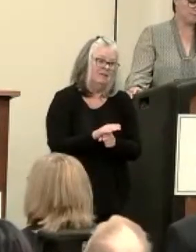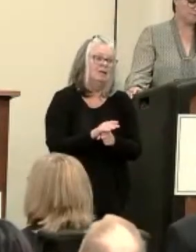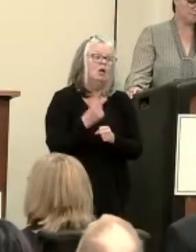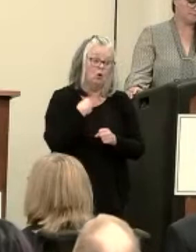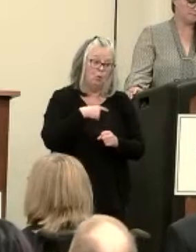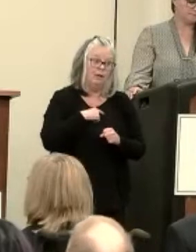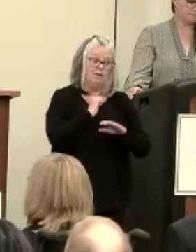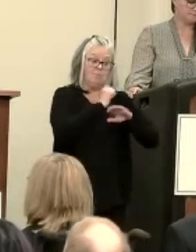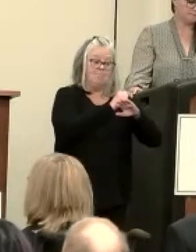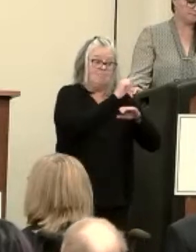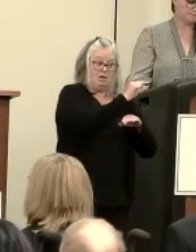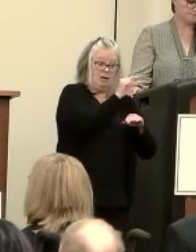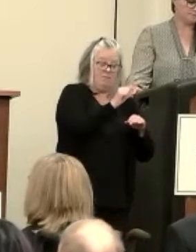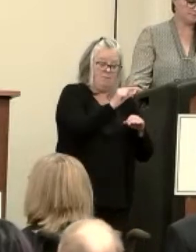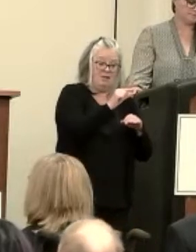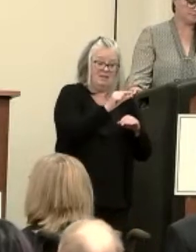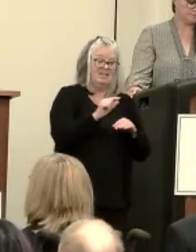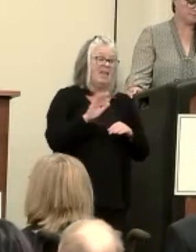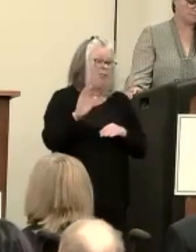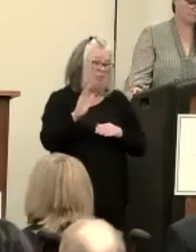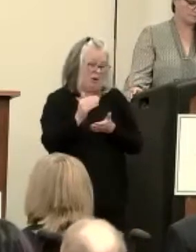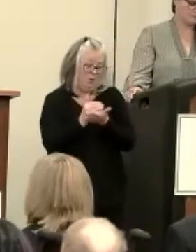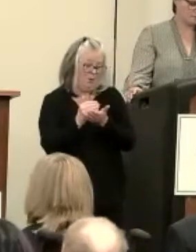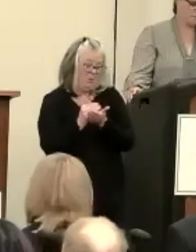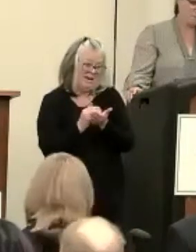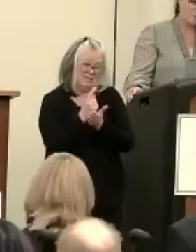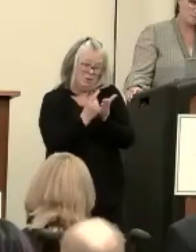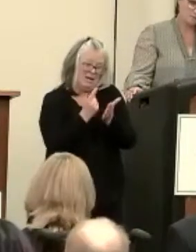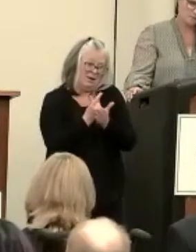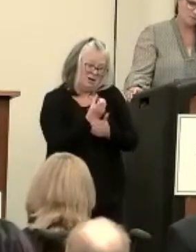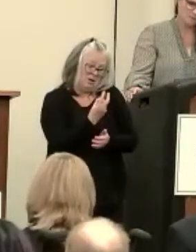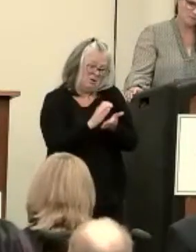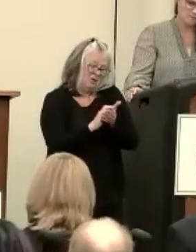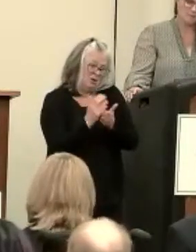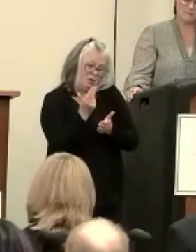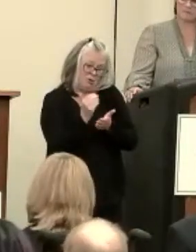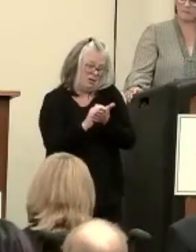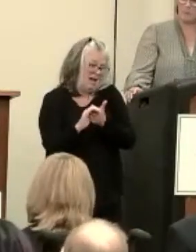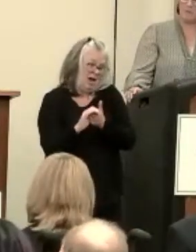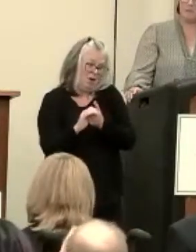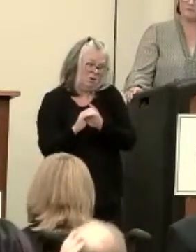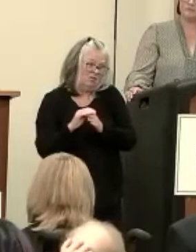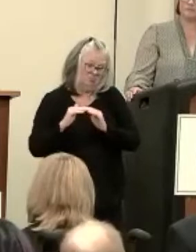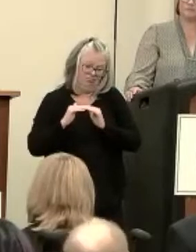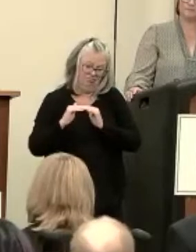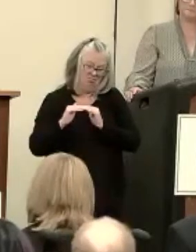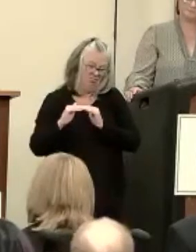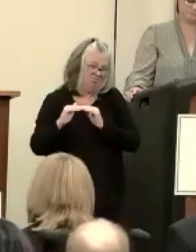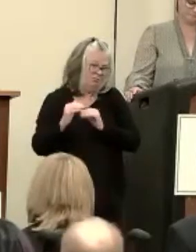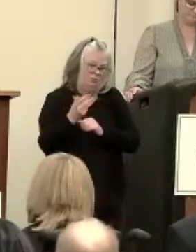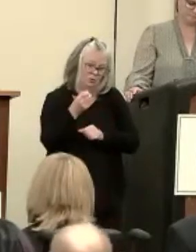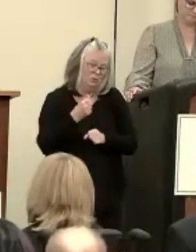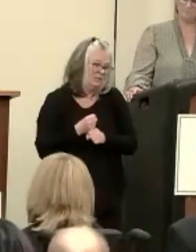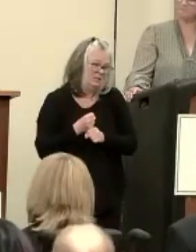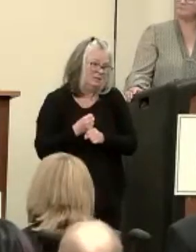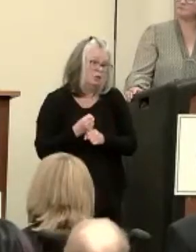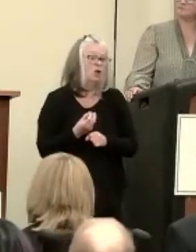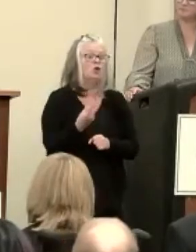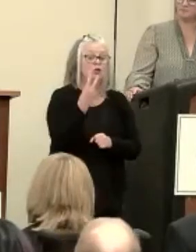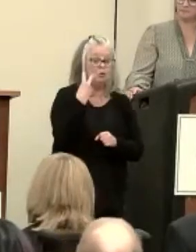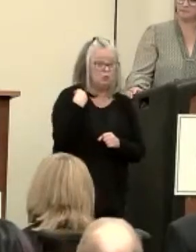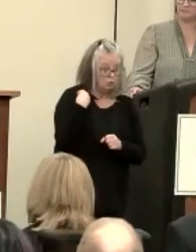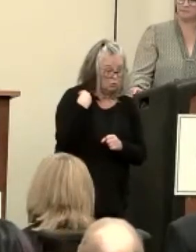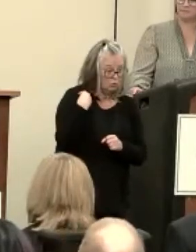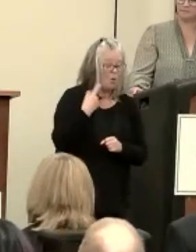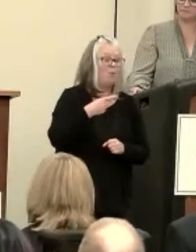wages were around $12 or $13 an hour, and they hadn't been increased in several years. 2 years ago, we